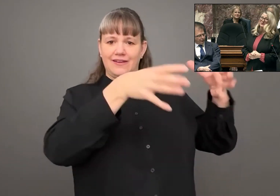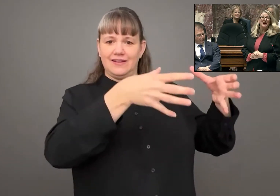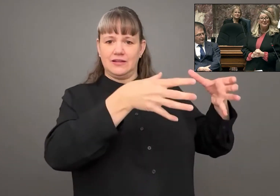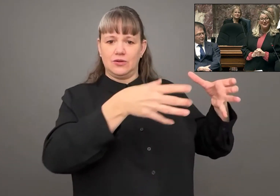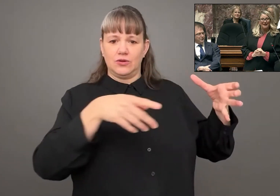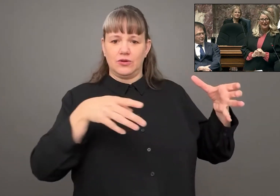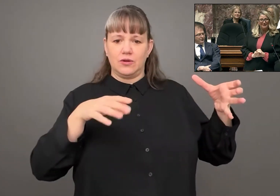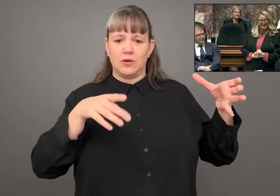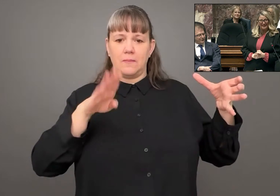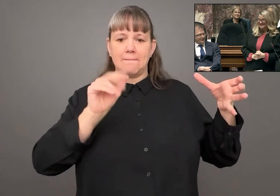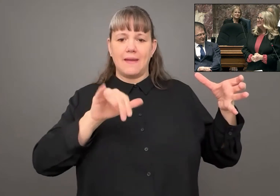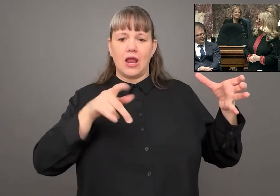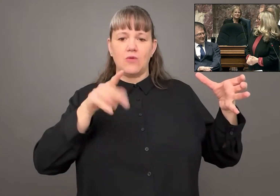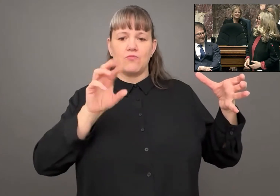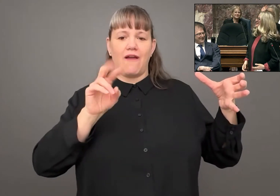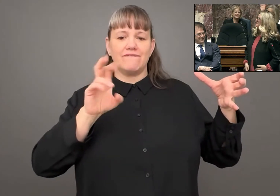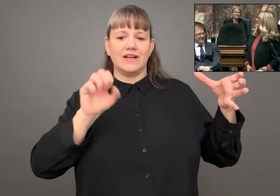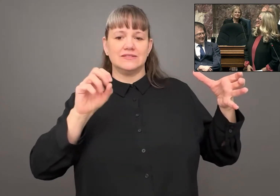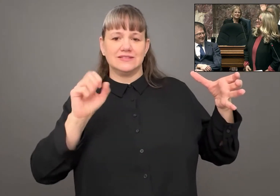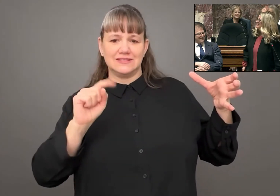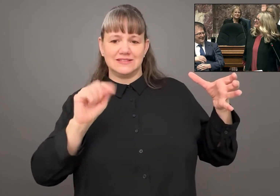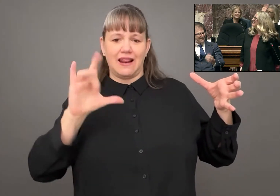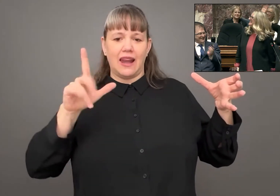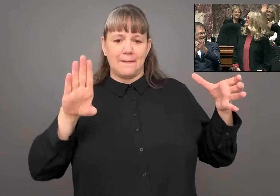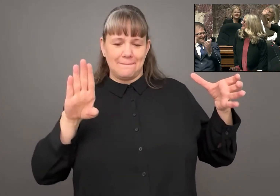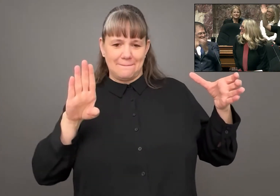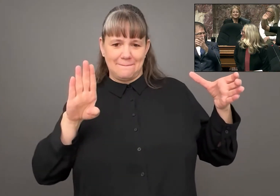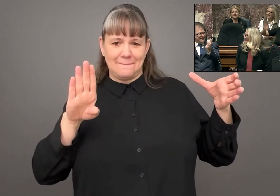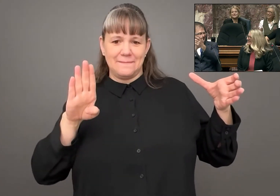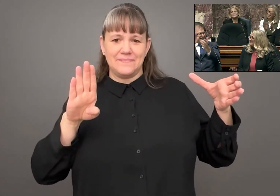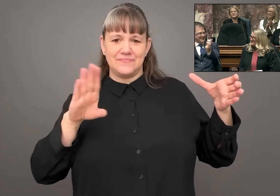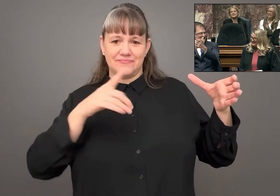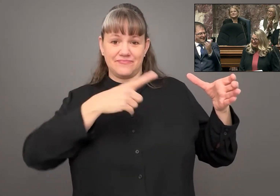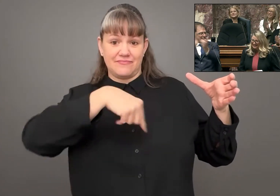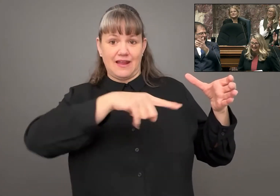I'll track him down after this. Thank you for visiting.